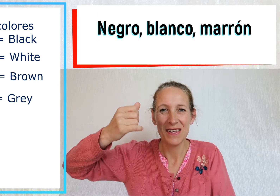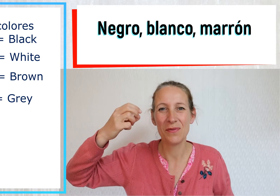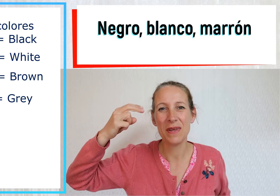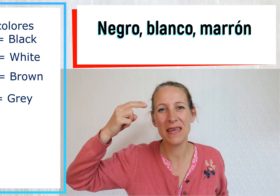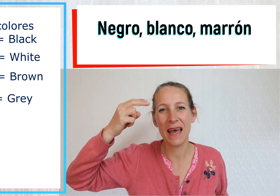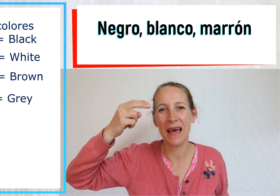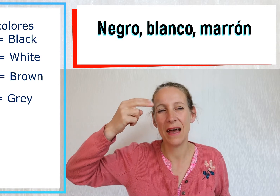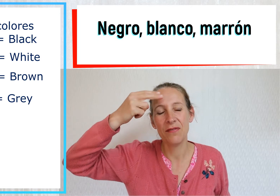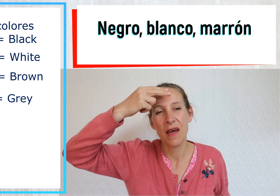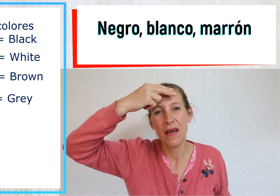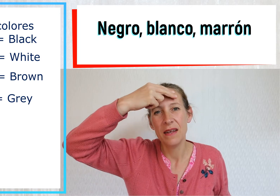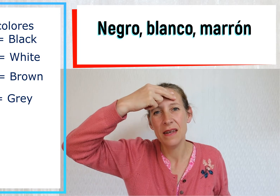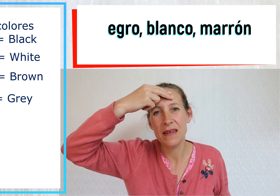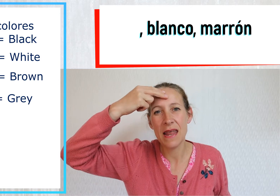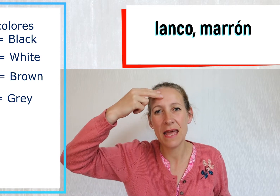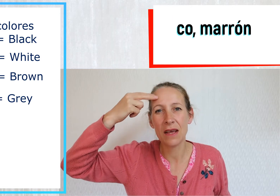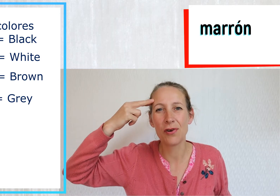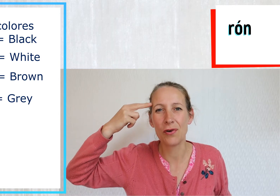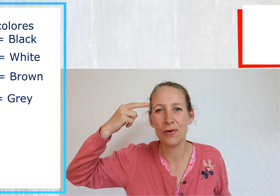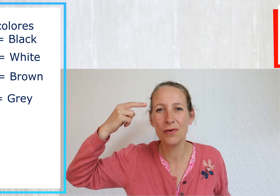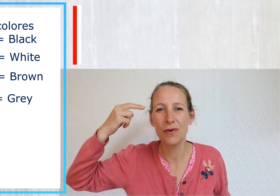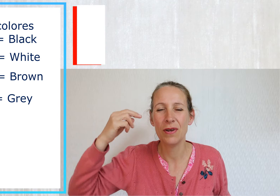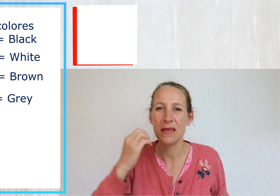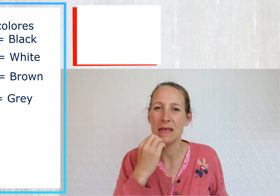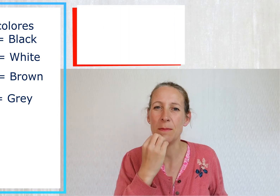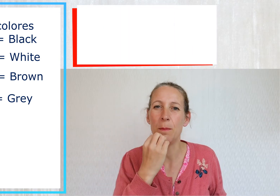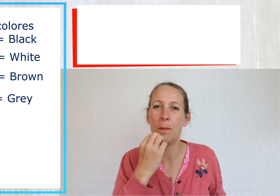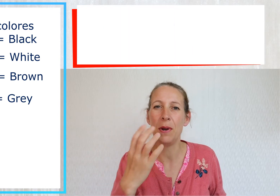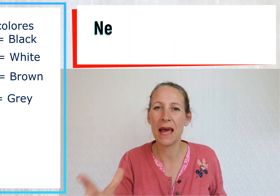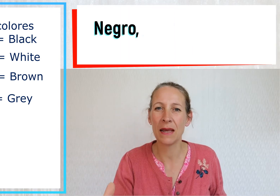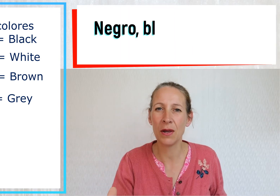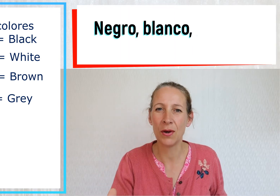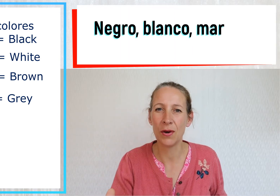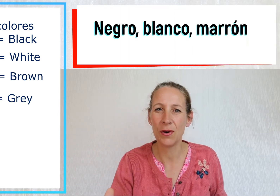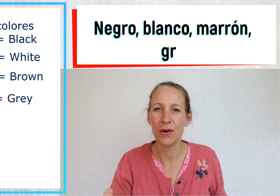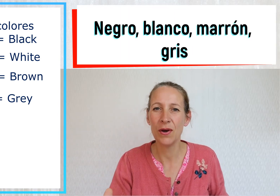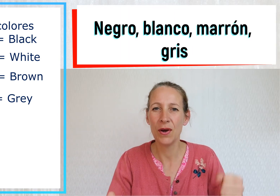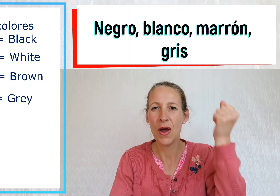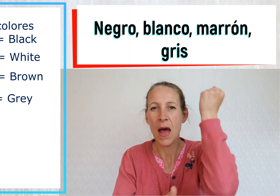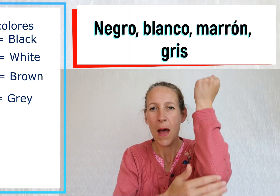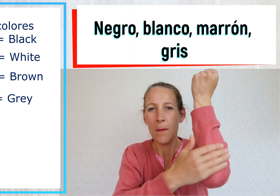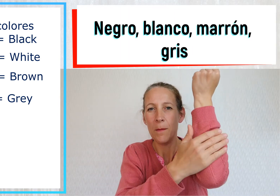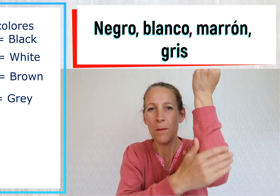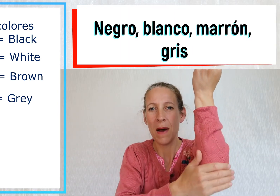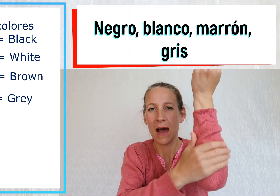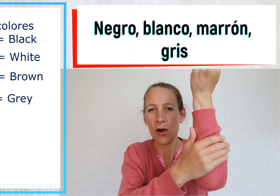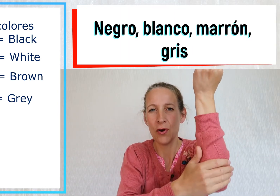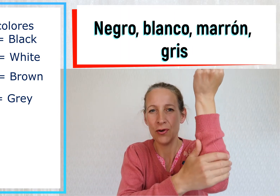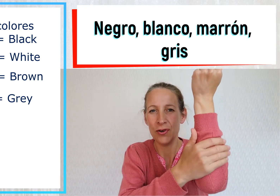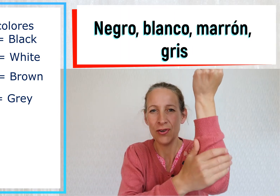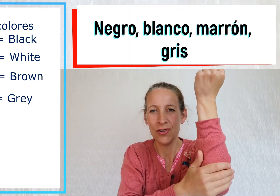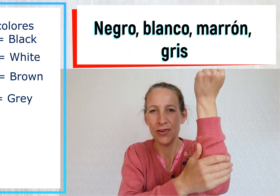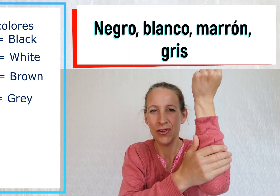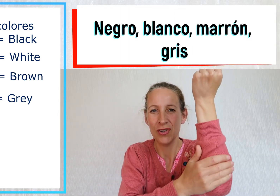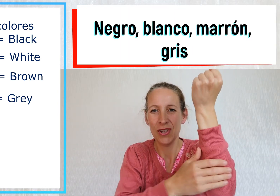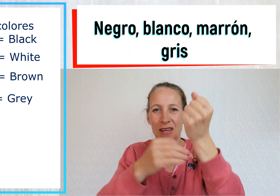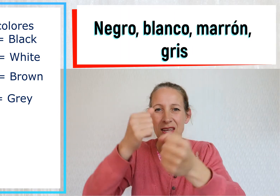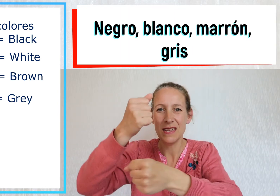so we have negro y blanco, marrón